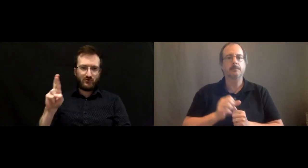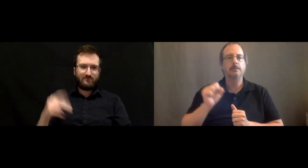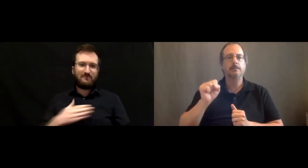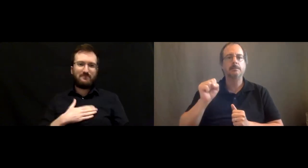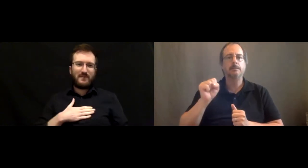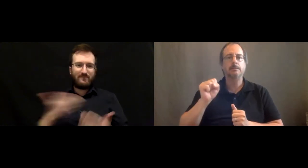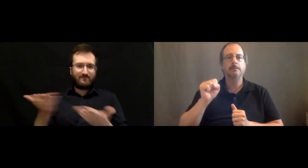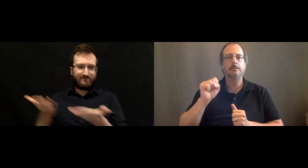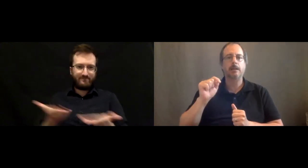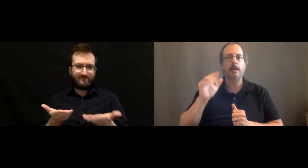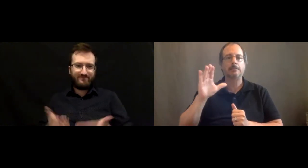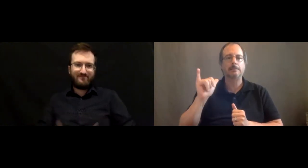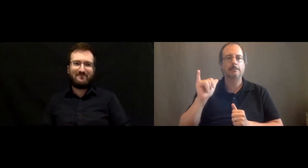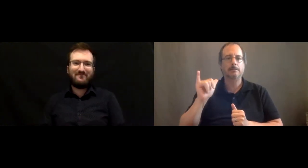I'd like to introduce Stacey Connor.